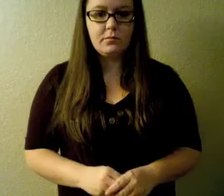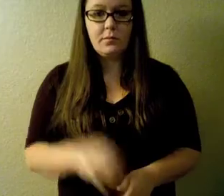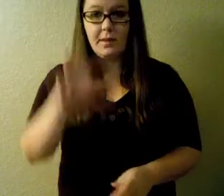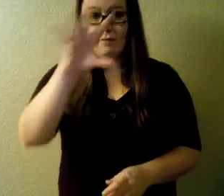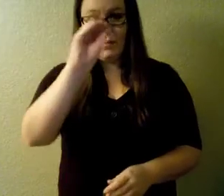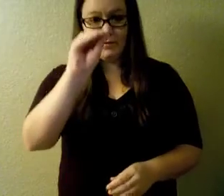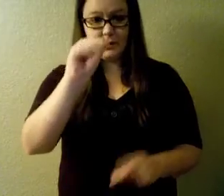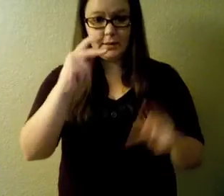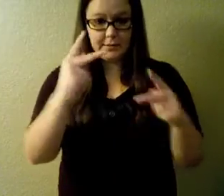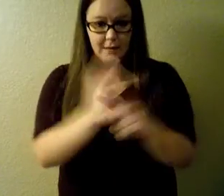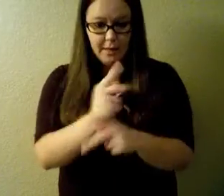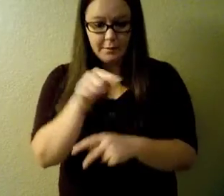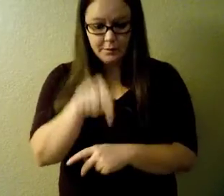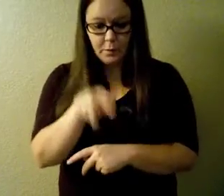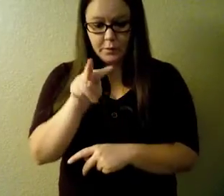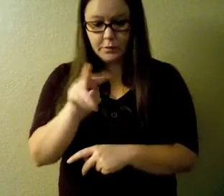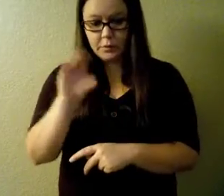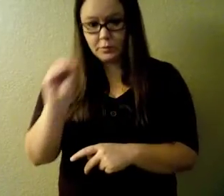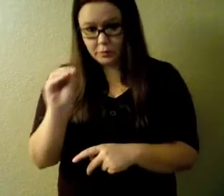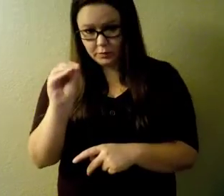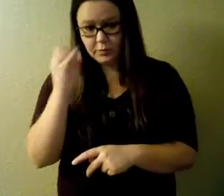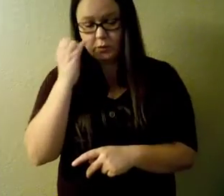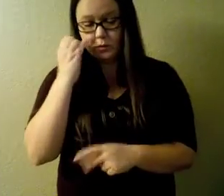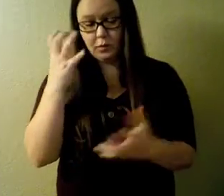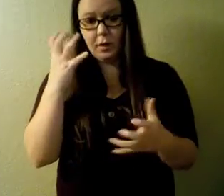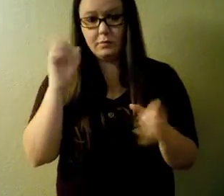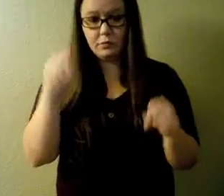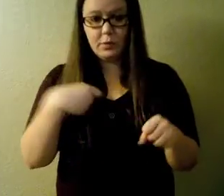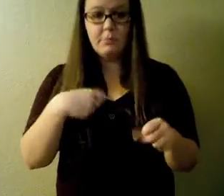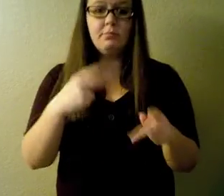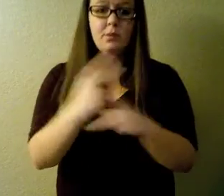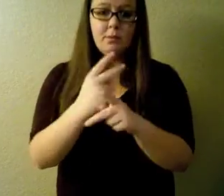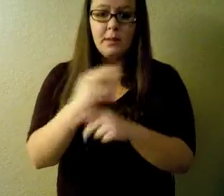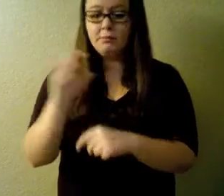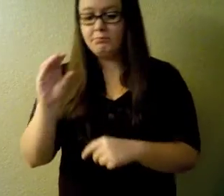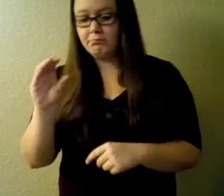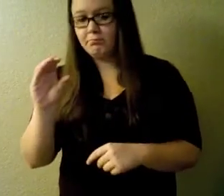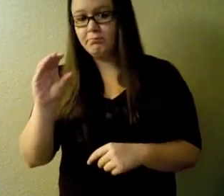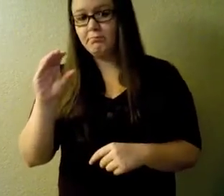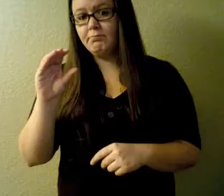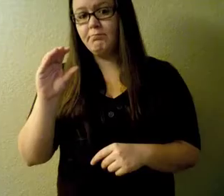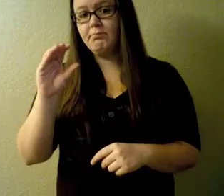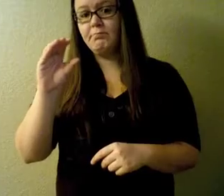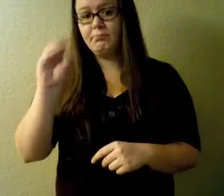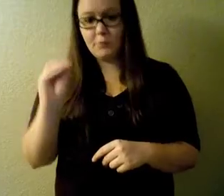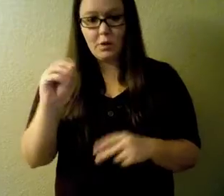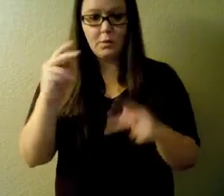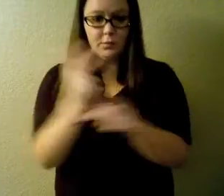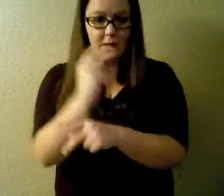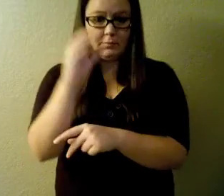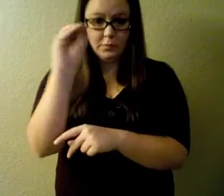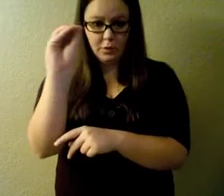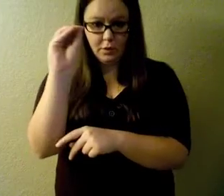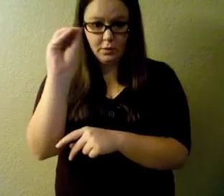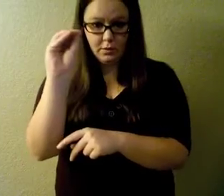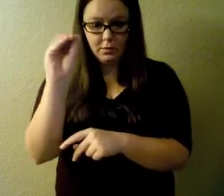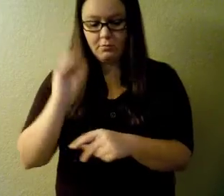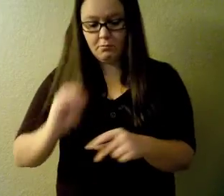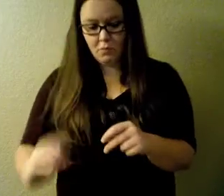can multiply 50 times 0 and get 0 here. Of course, that's a meaningless step. And then put our placeholder down here and do